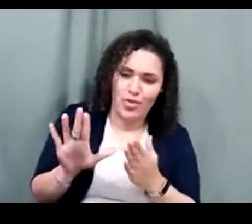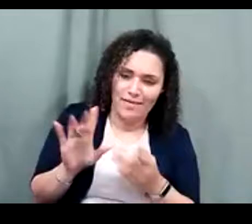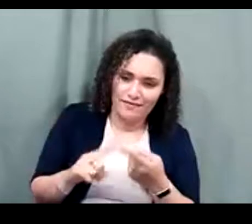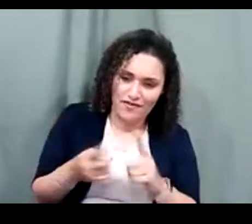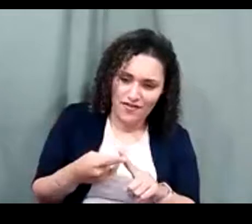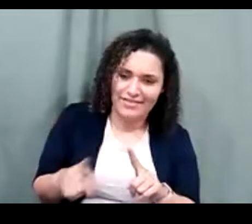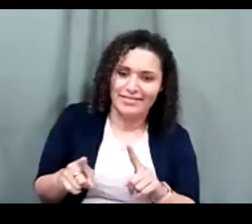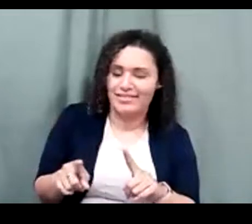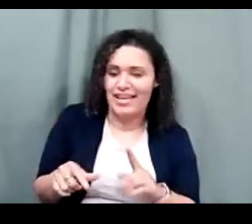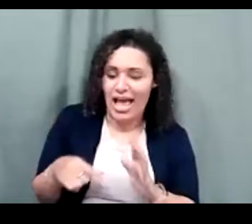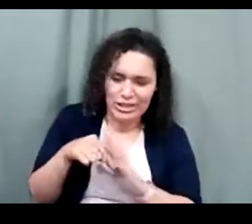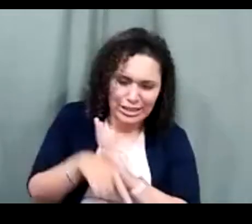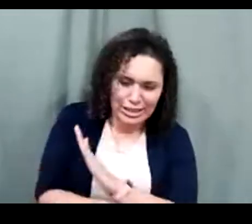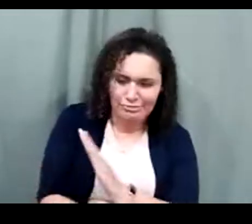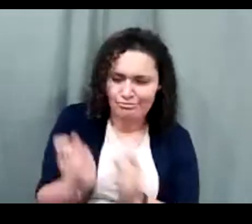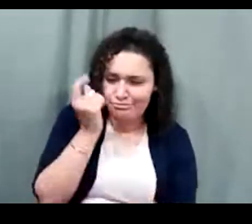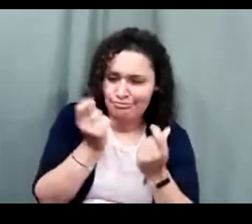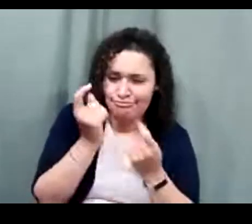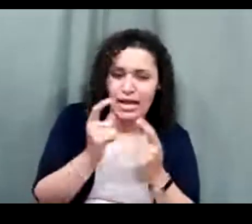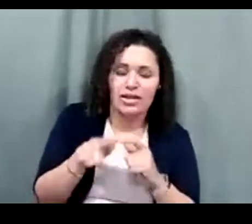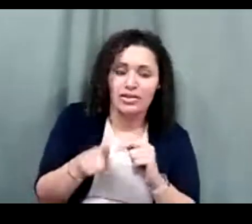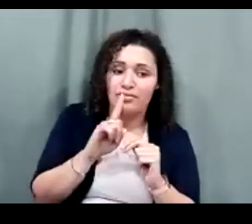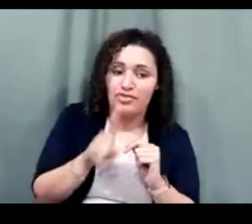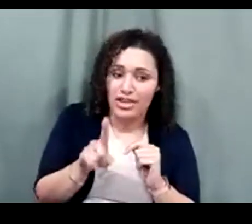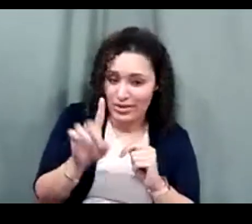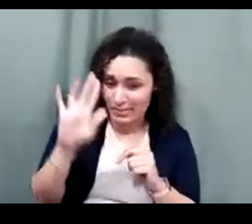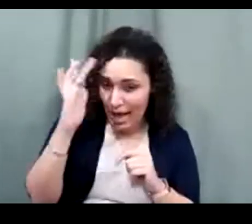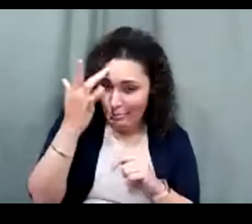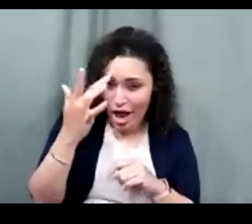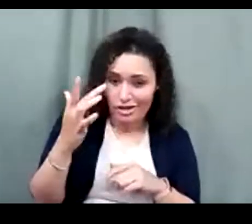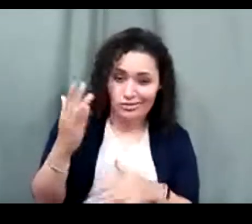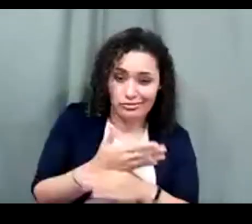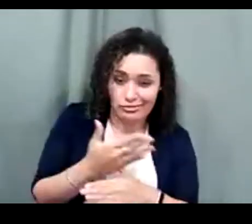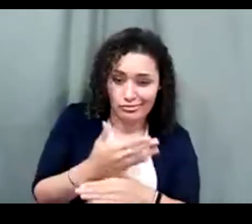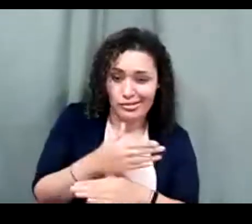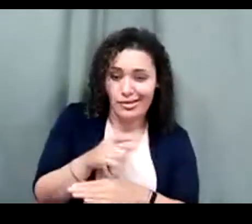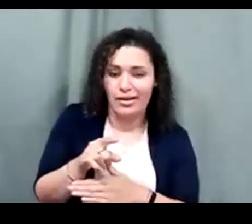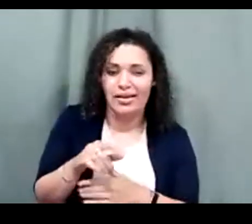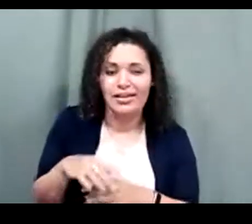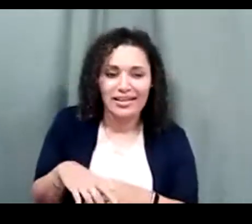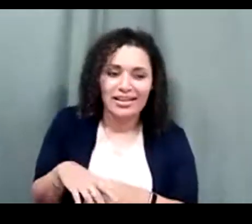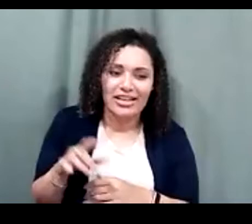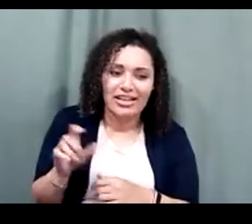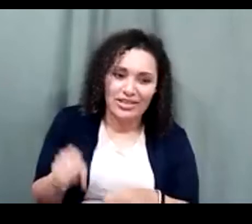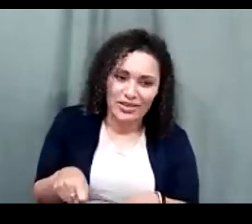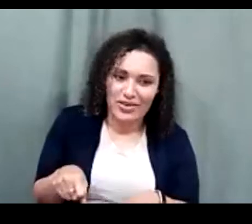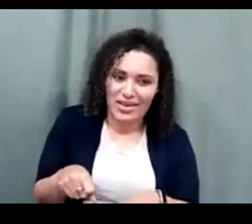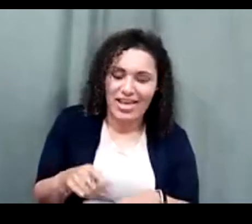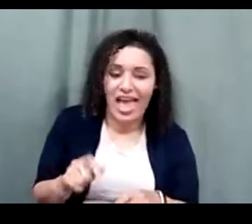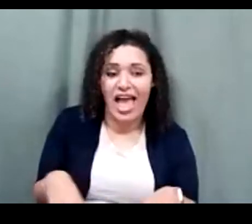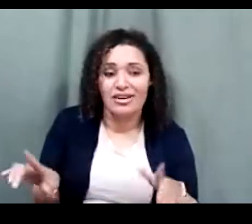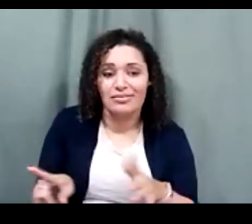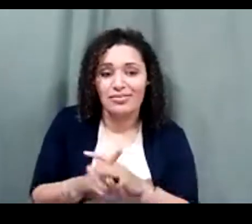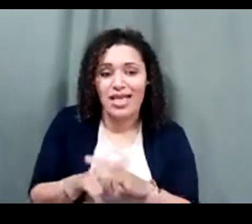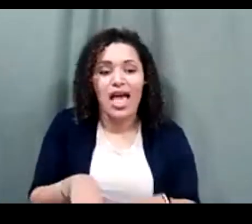bacteria. You want to be really obnoxious. You can bring that one out and get thrown out of a party. Fermentation is only